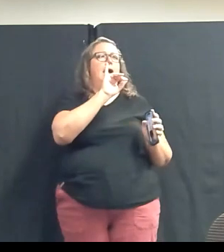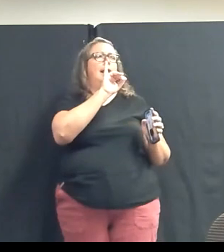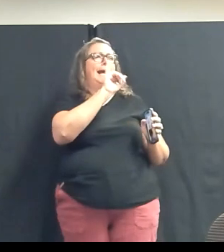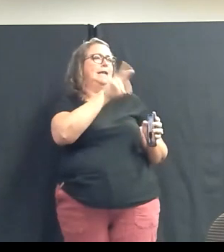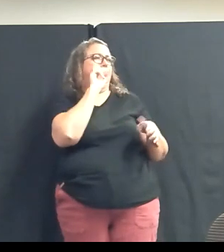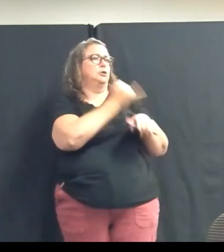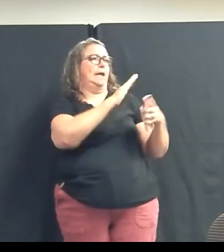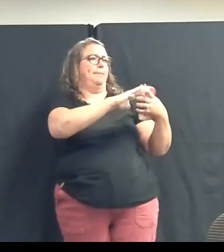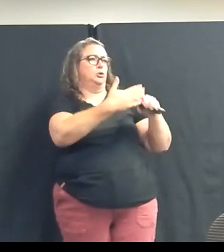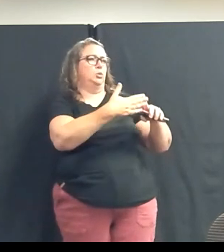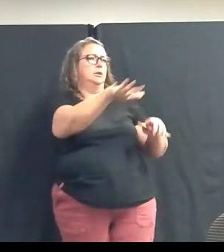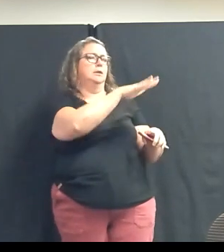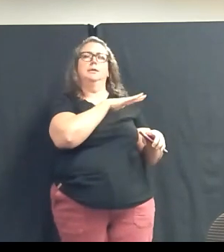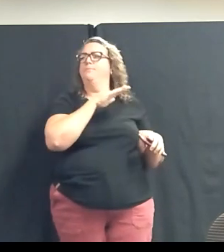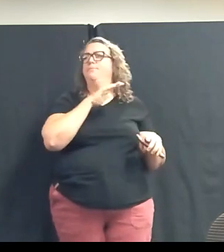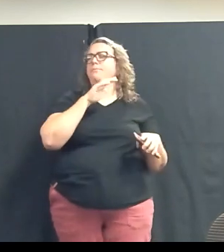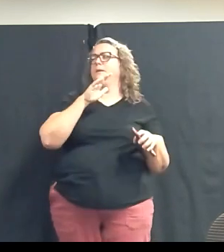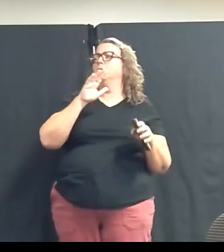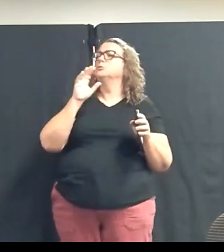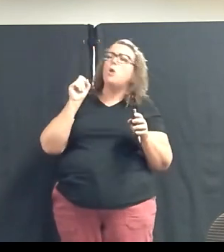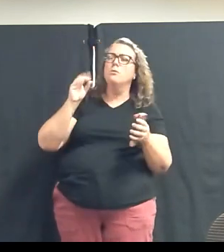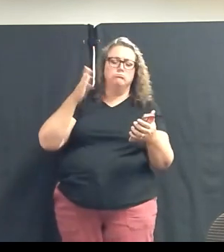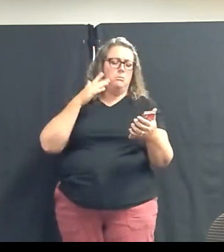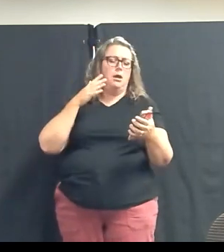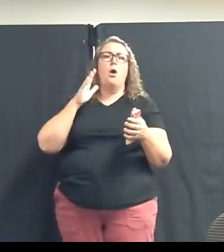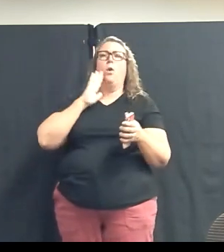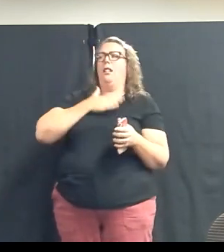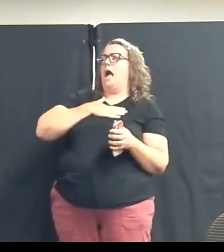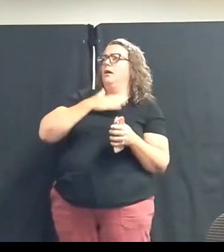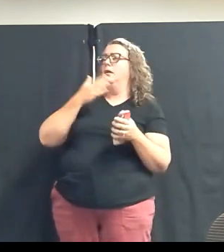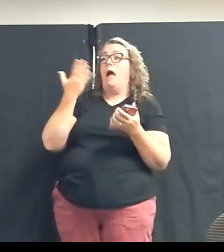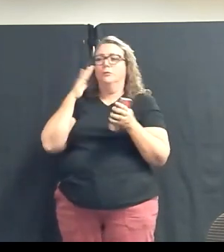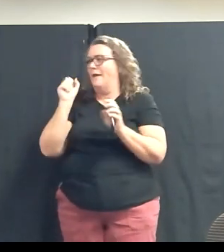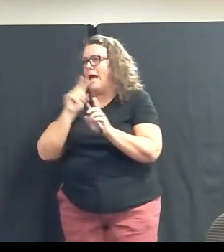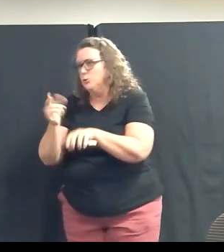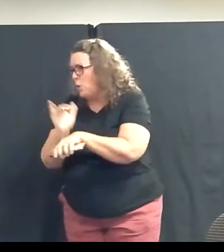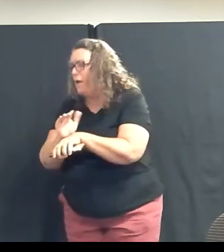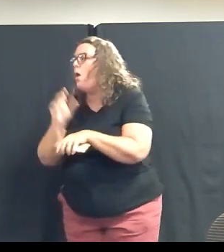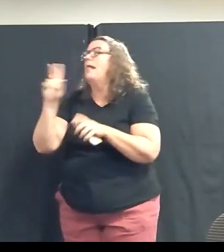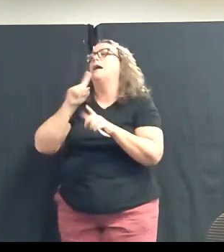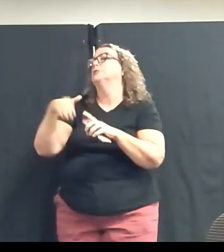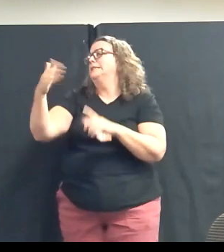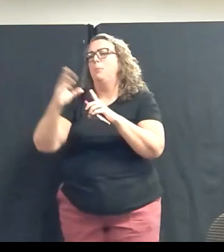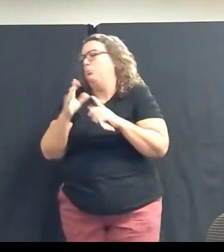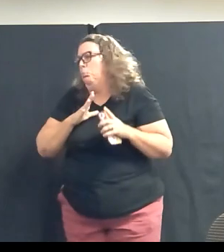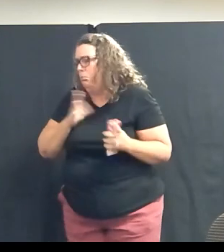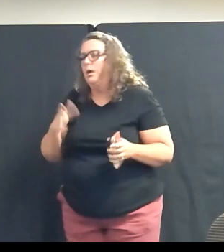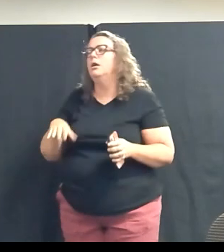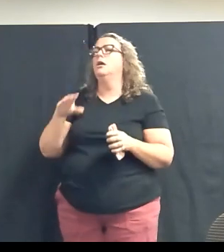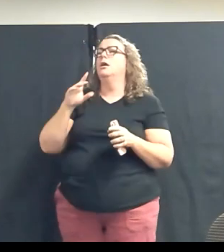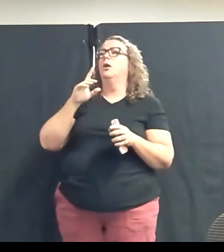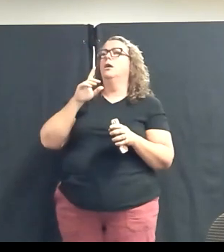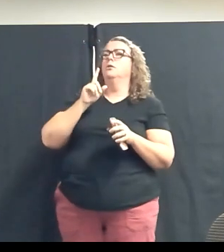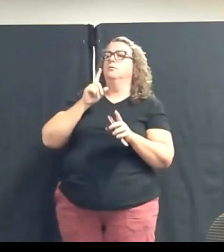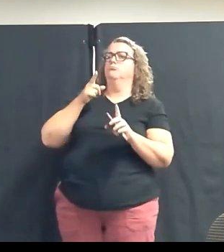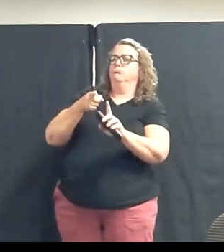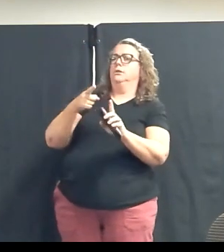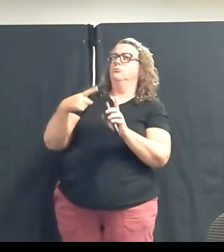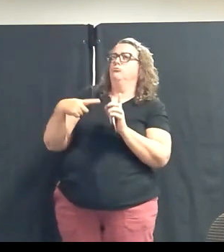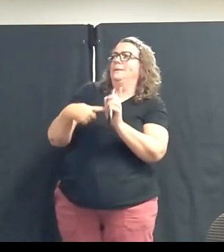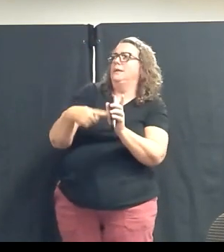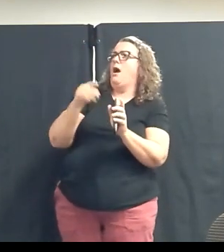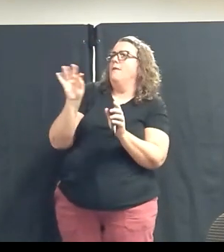I don't feel really represents the ISD community. So I would like, again, I don't know if you can answer this month or I have to